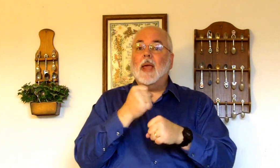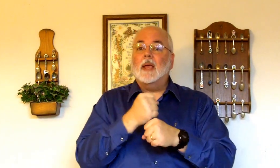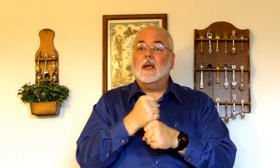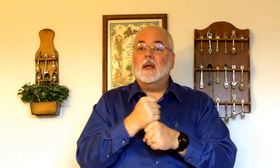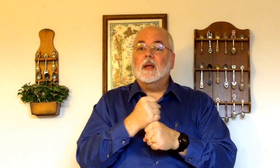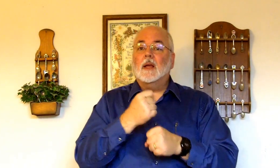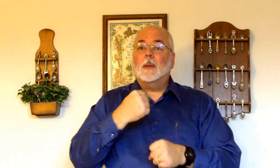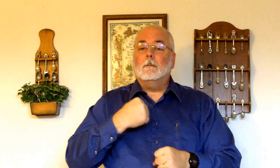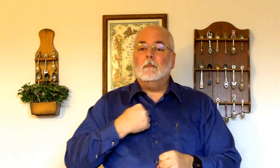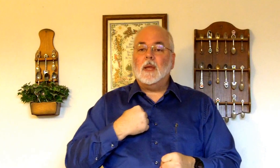Make me